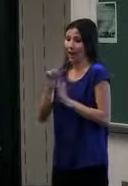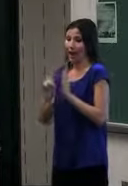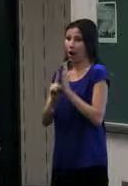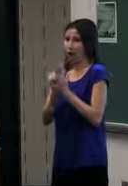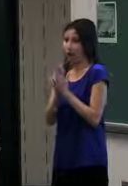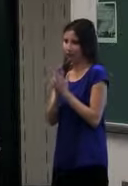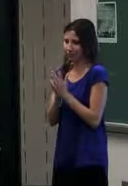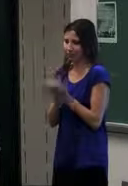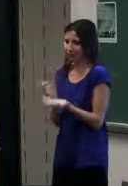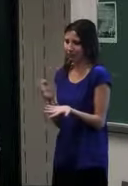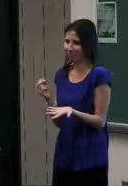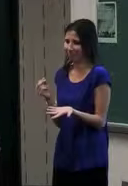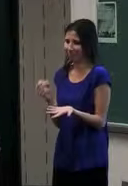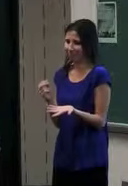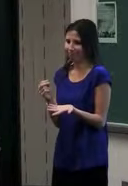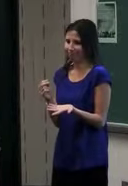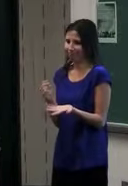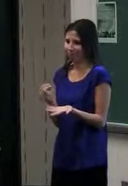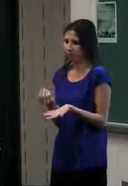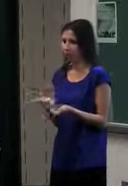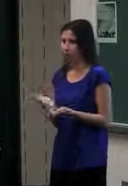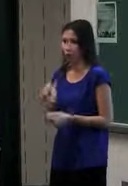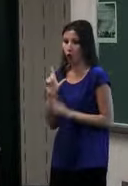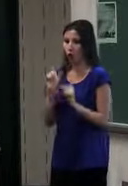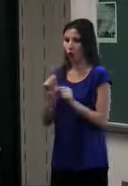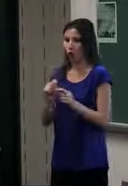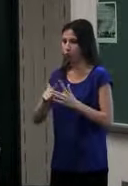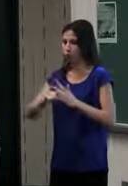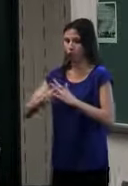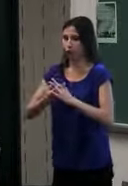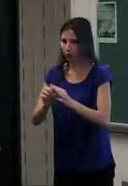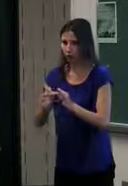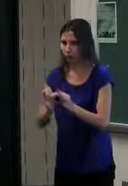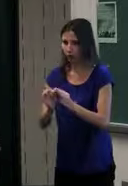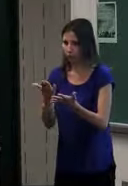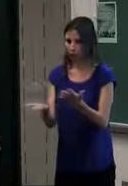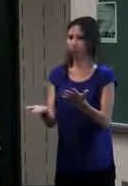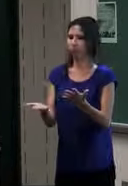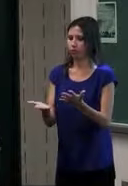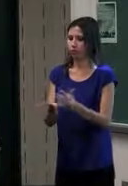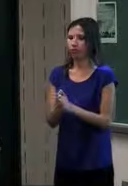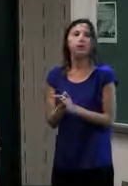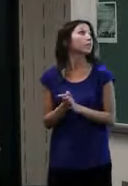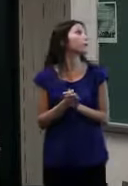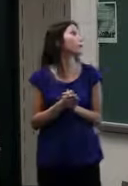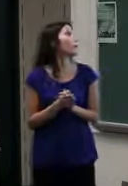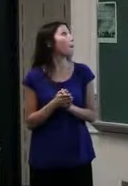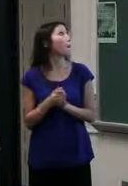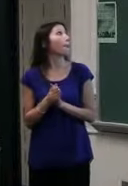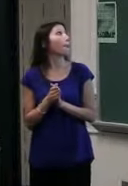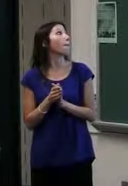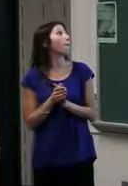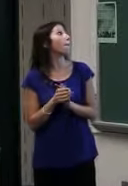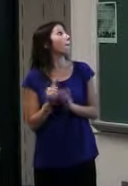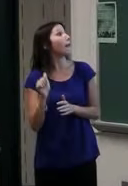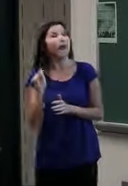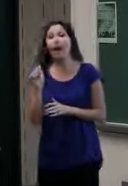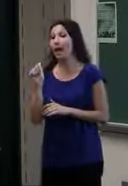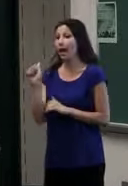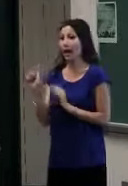right into doing everything instantly. I had 114 of 8